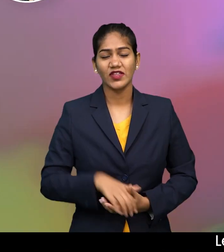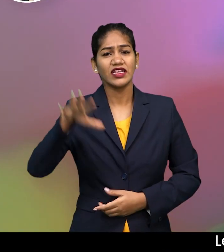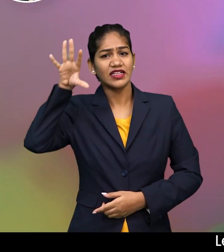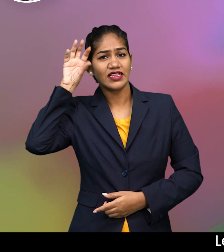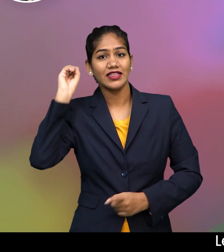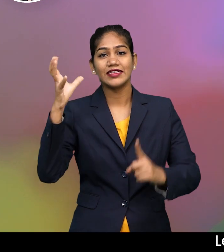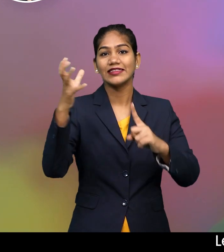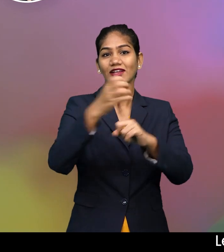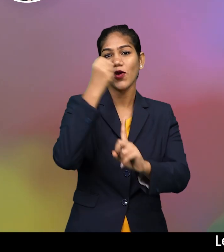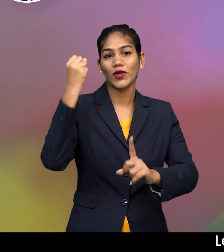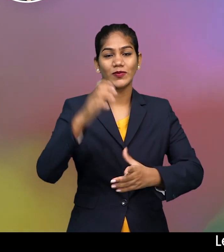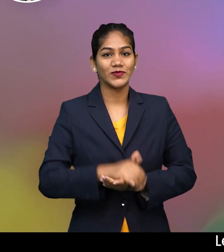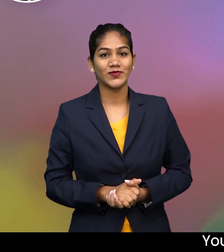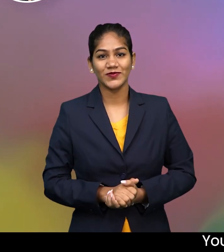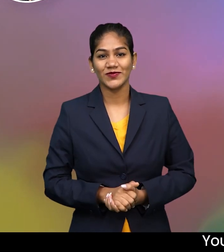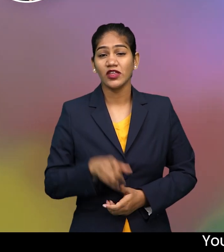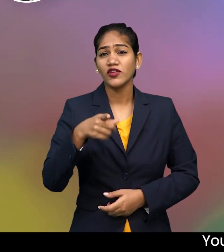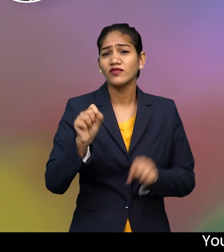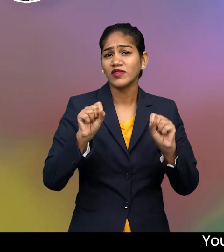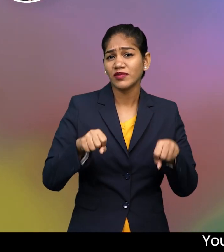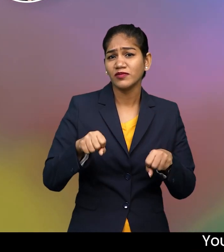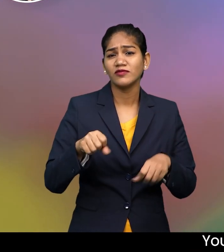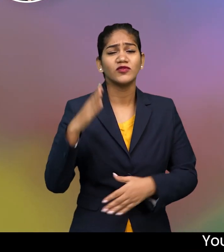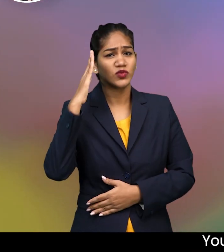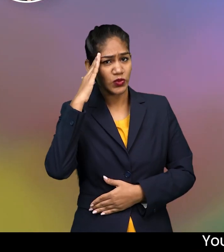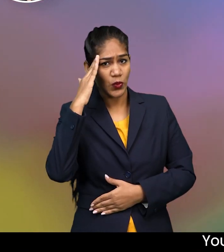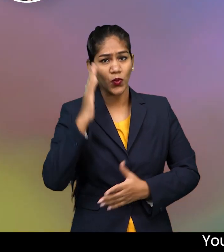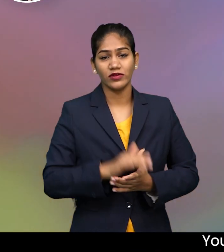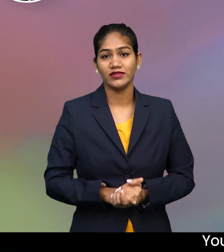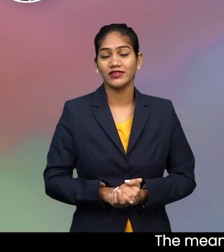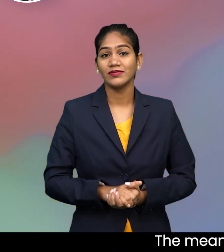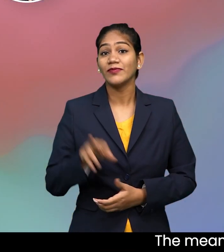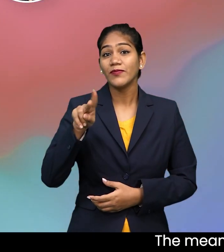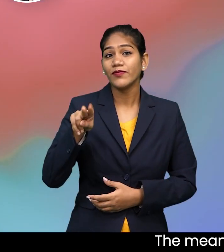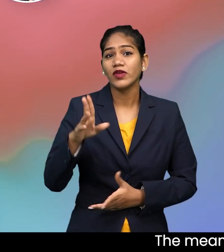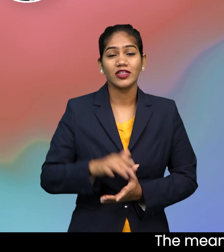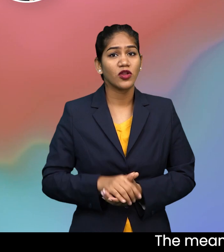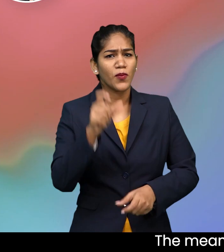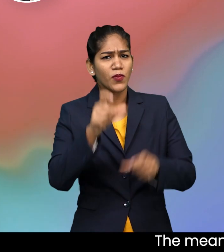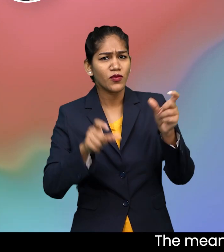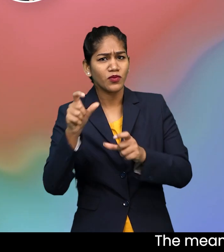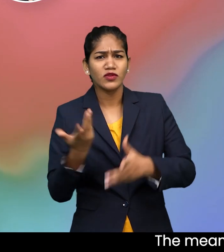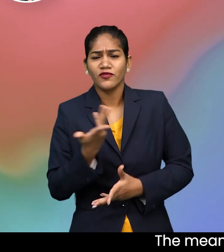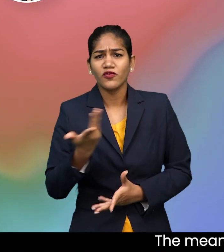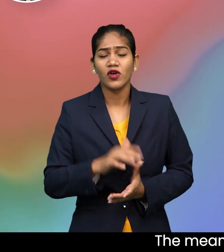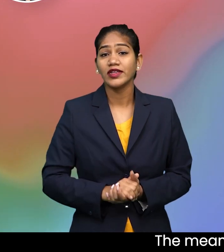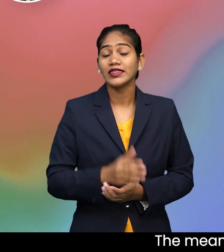Learning outcomes. You will be able to know the meaning of population and census.